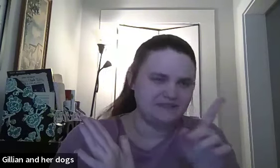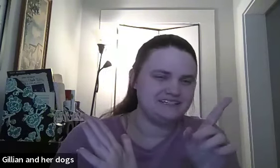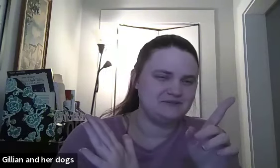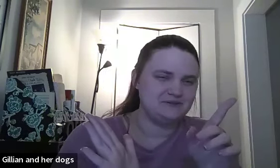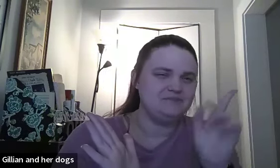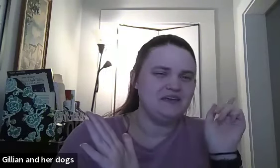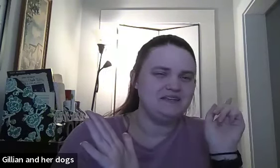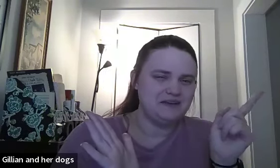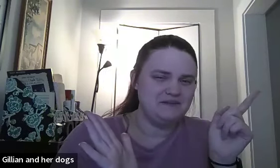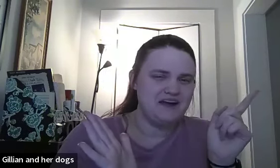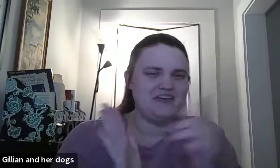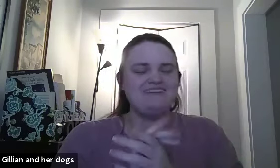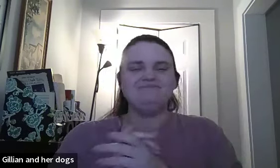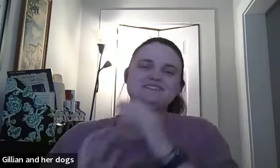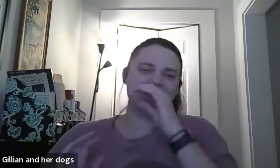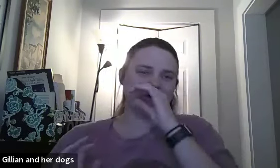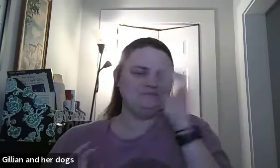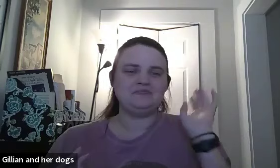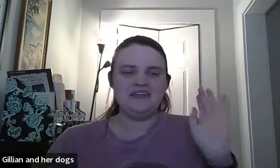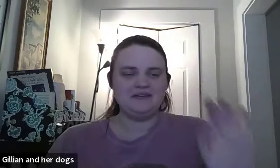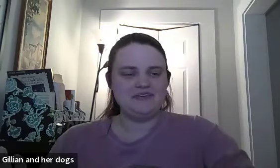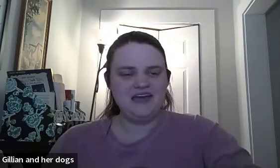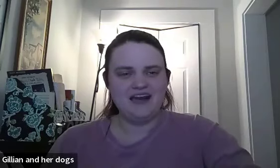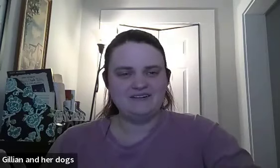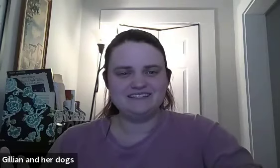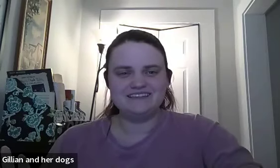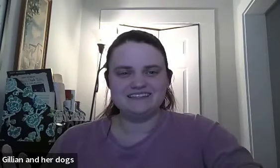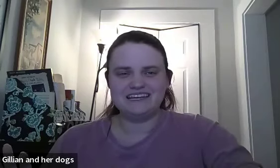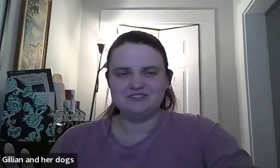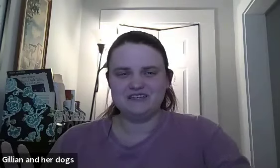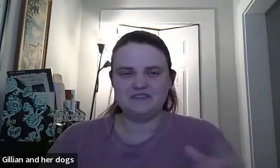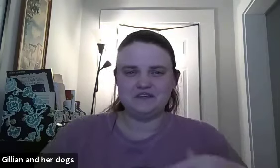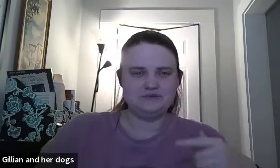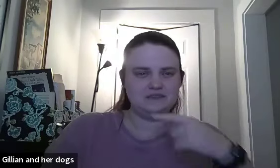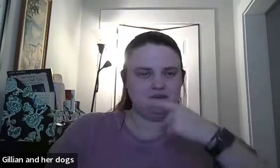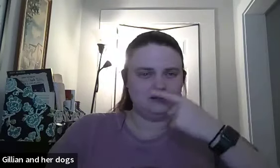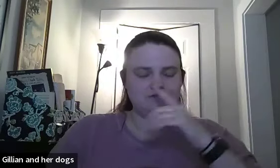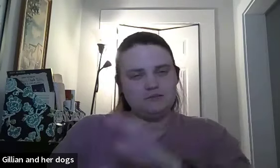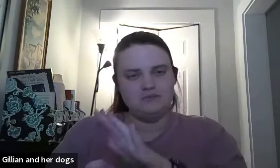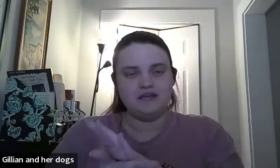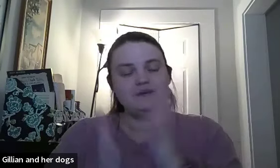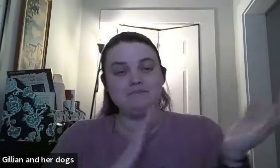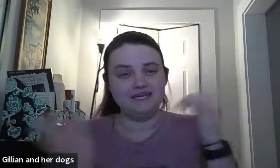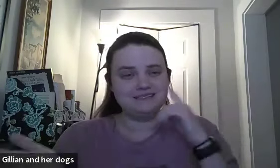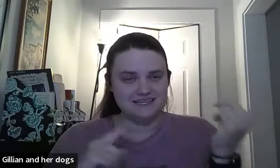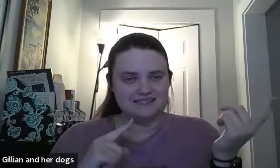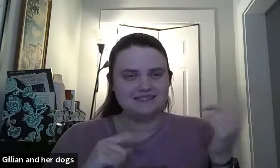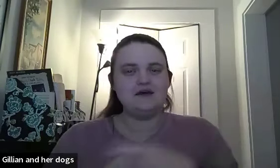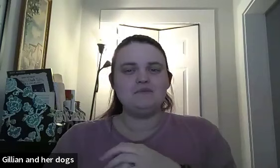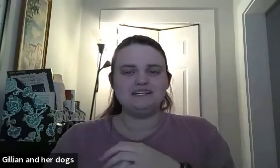public school. Sorry about that." So, but yeah, I always think that's like interesting that they use hearing for public. I mean, it makes sense, but